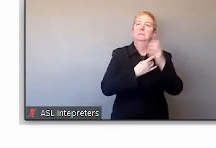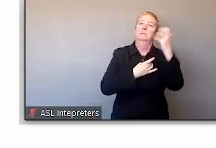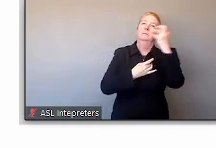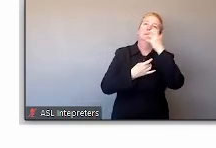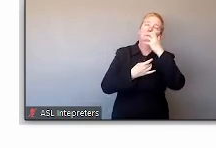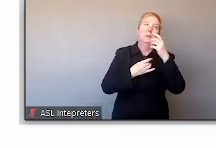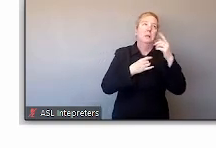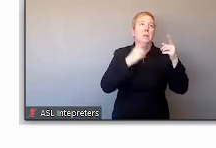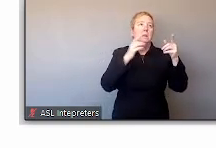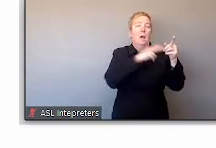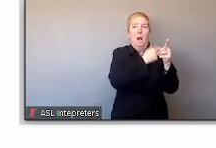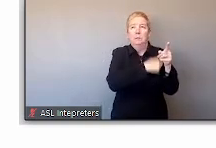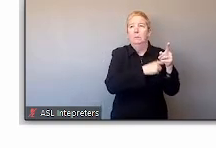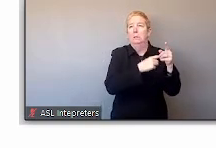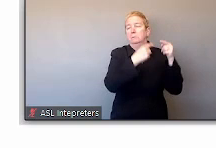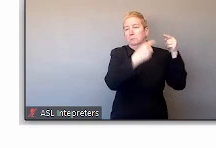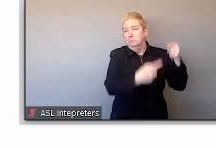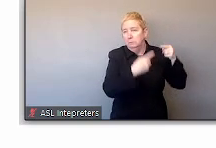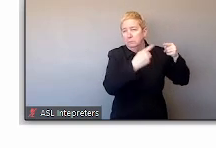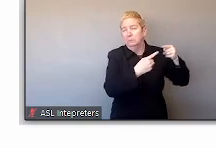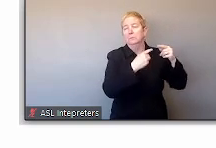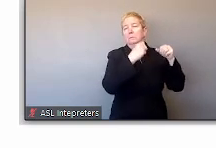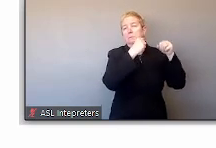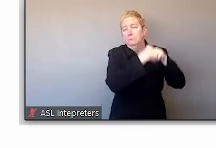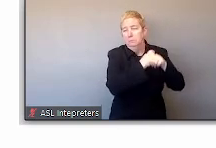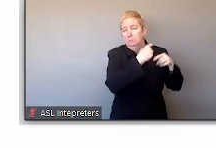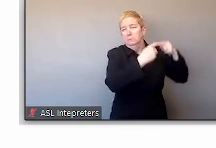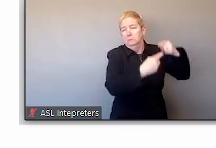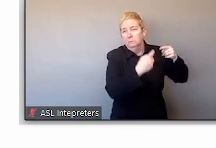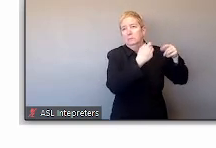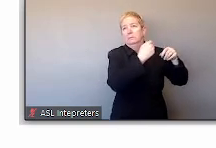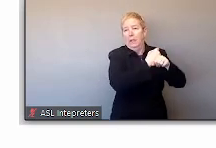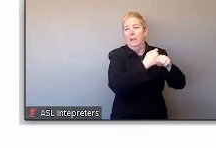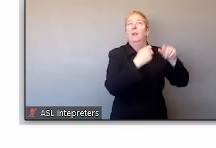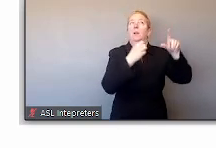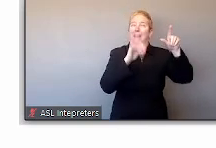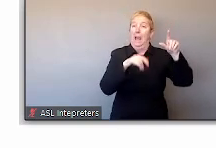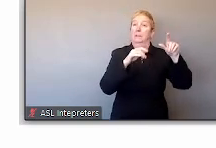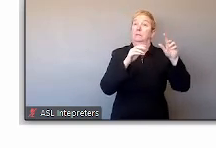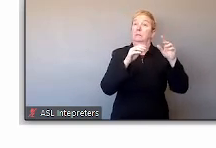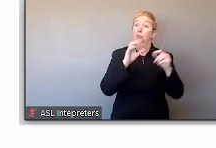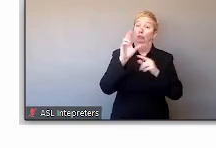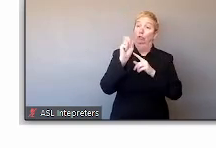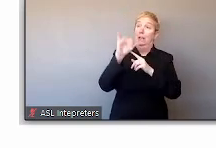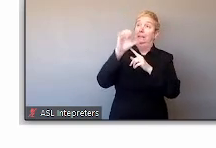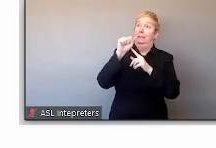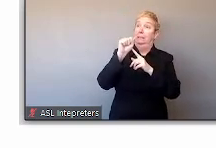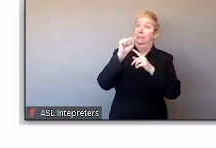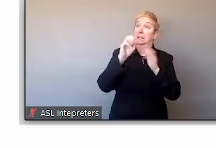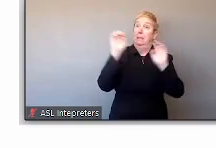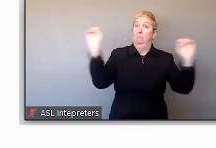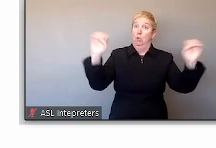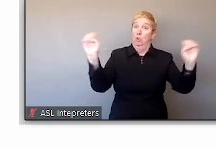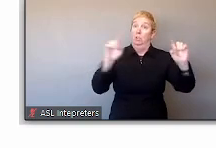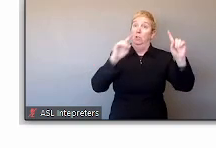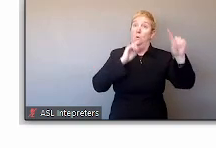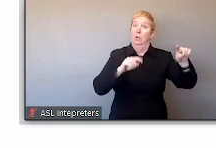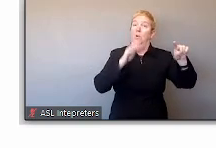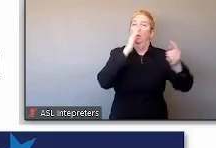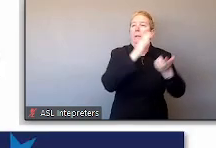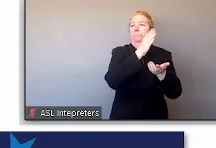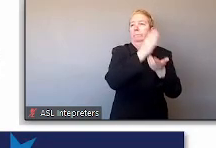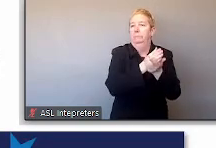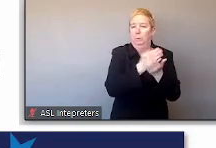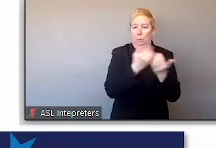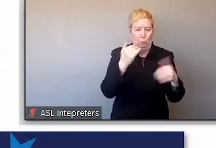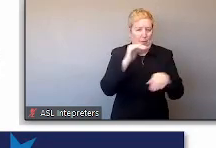will be letting that declaration expire after 5 consecutive months tonight at midnight. Next